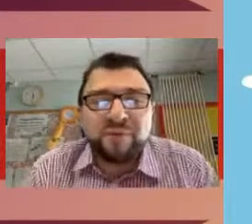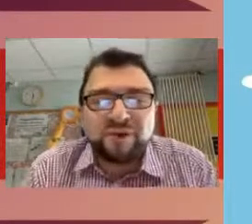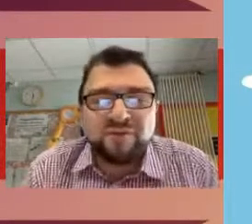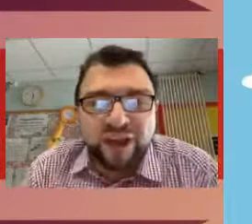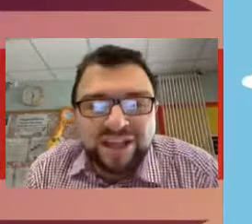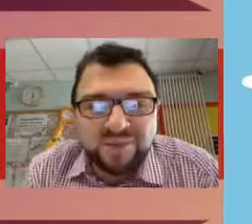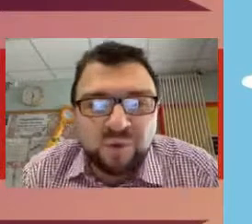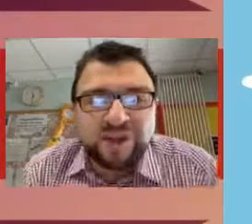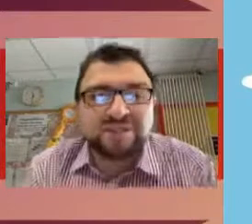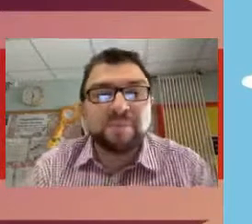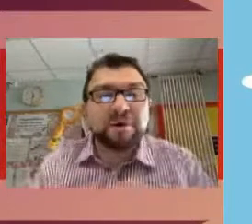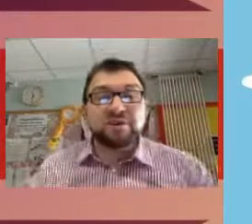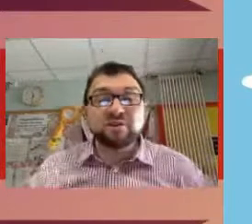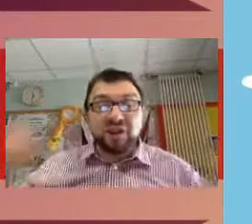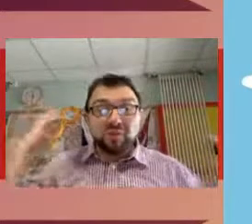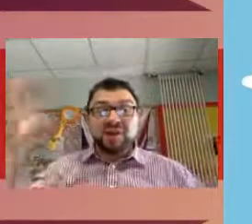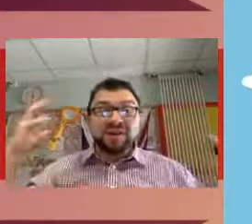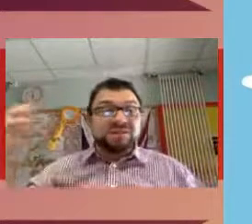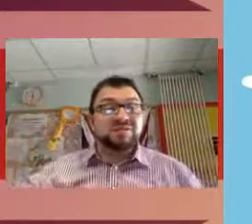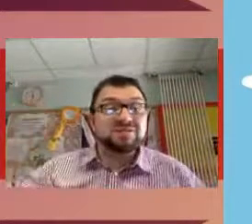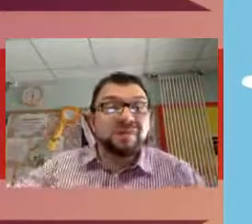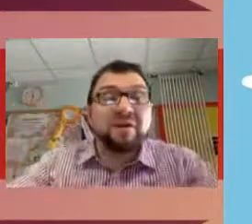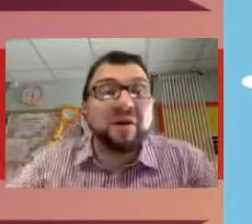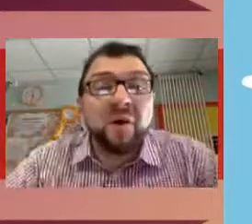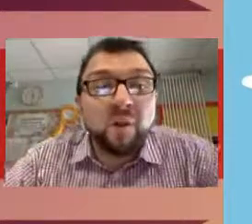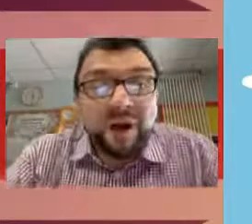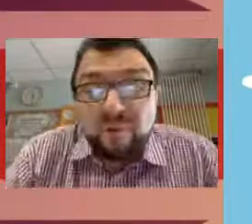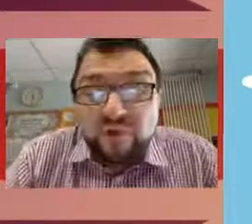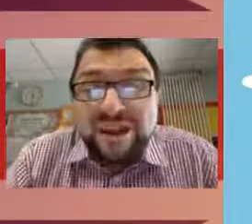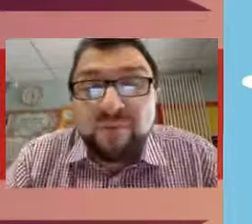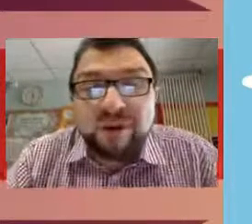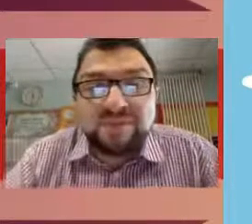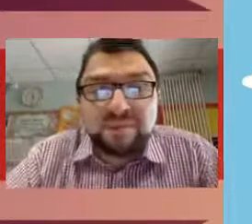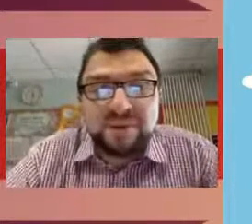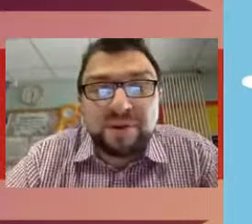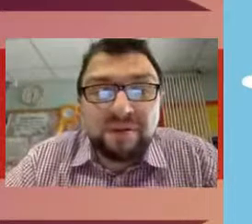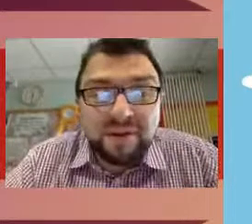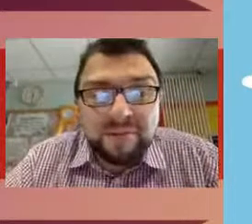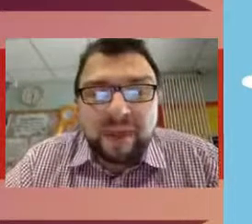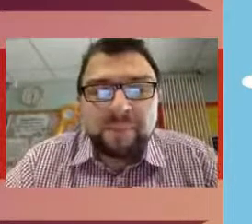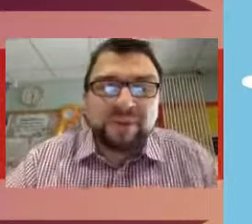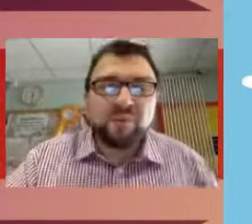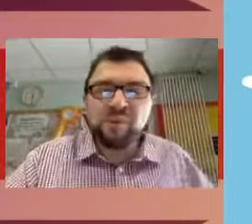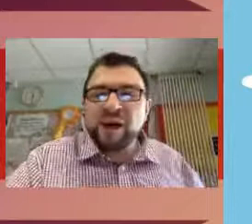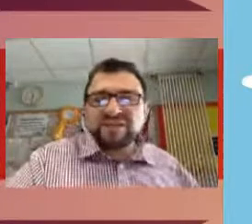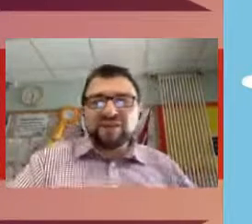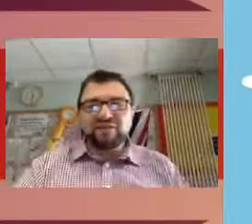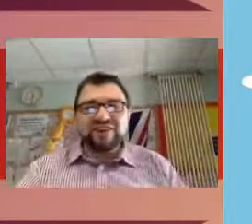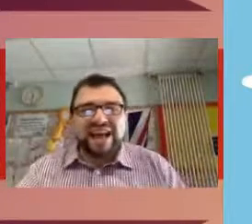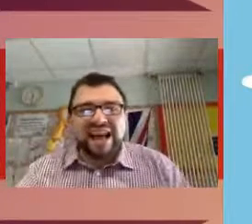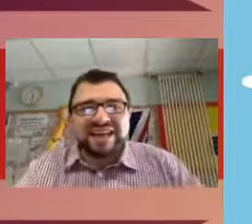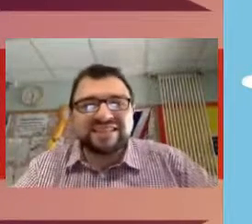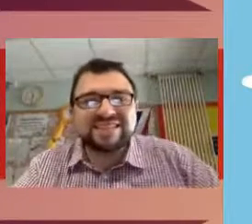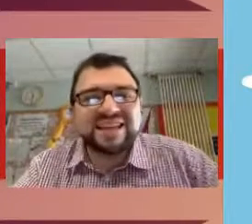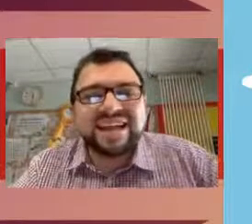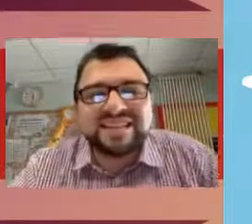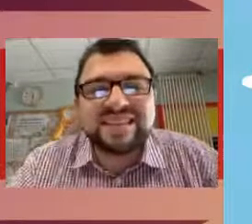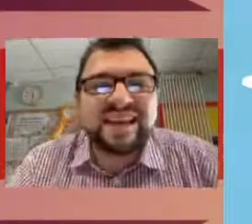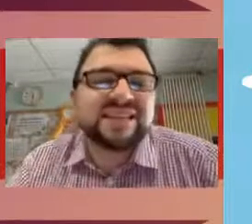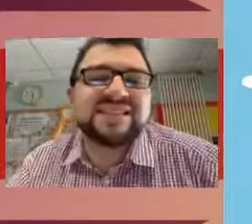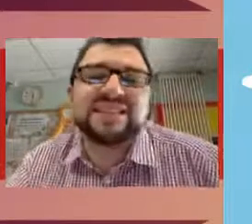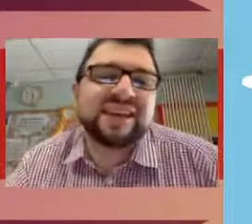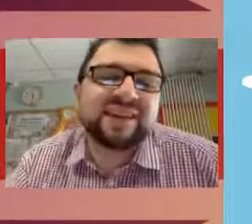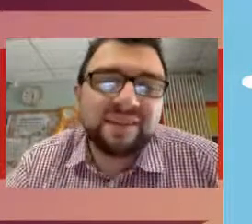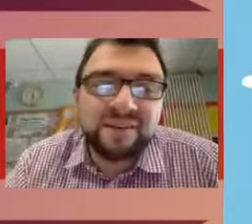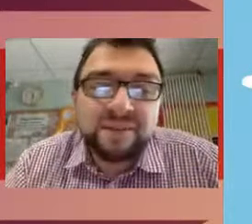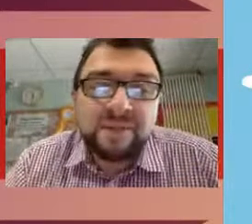of people wearing red, white and blue, just like we're going to do tomorrow, wear red, white and blue. And people were waving flags and